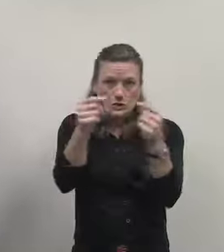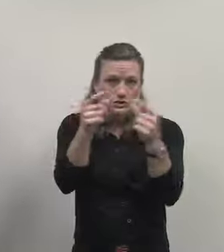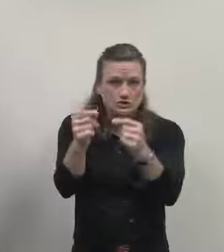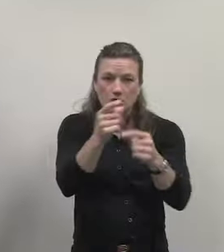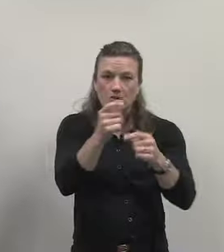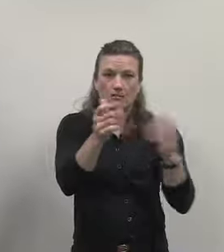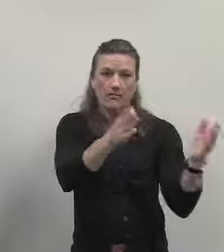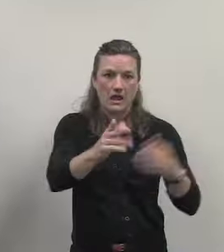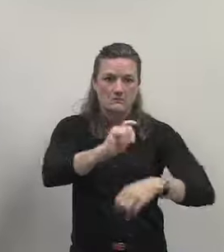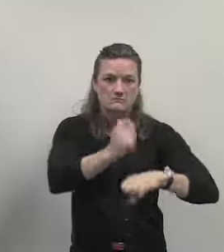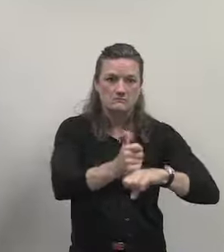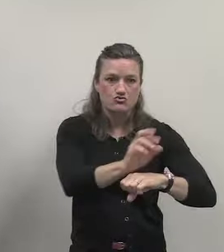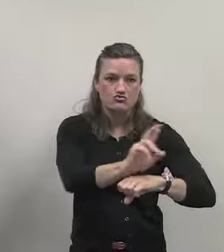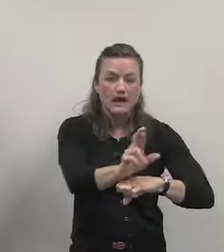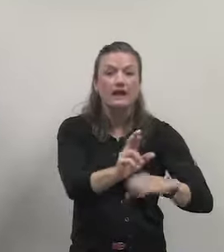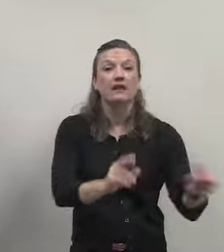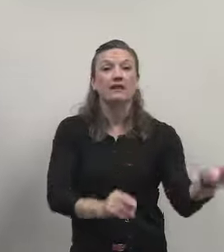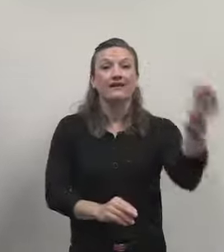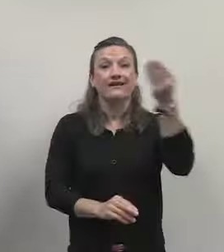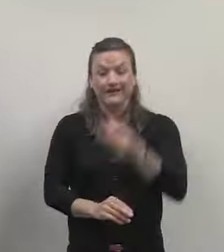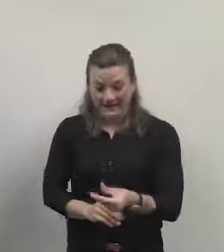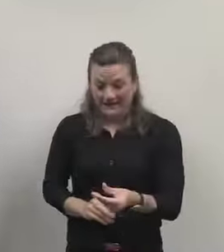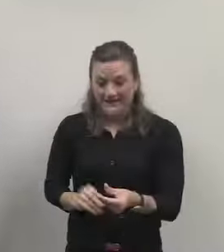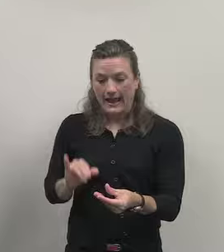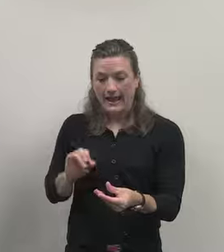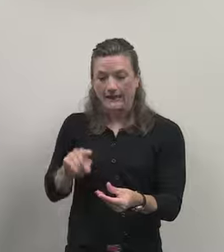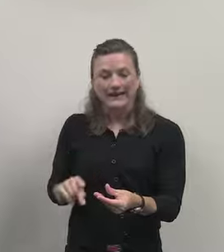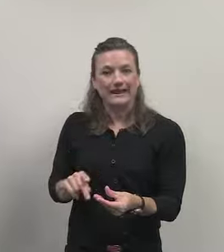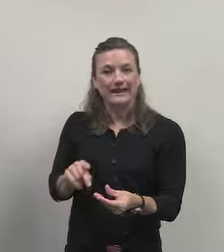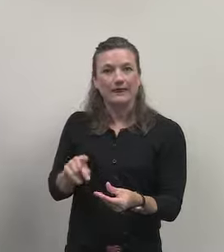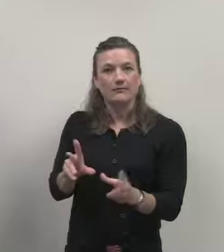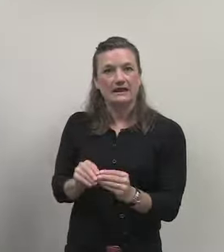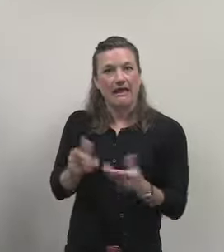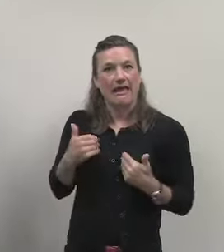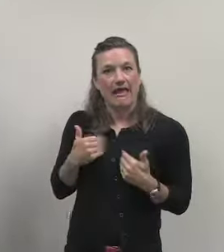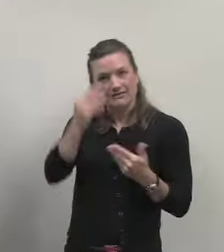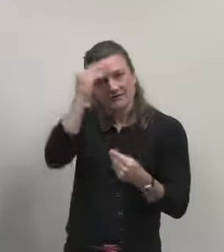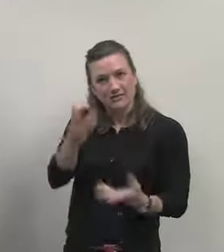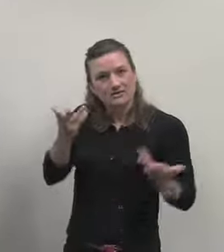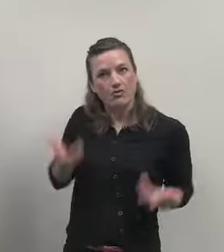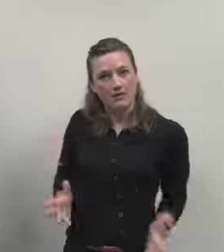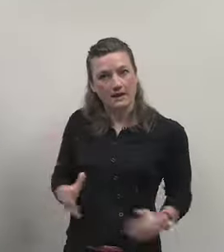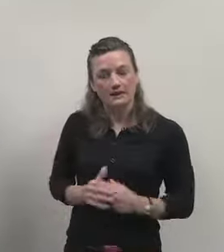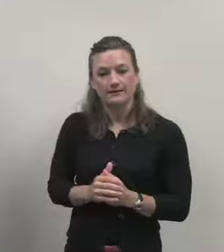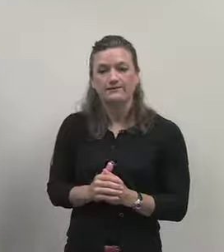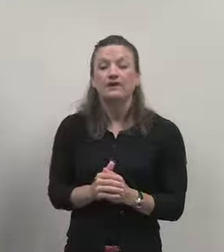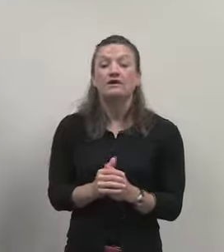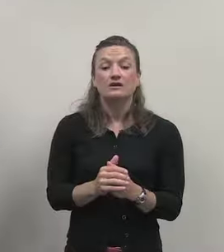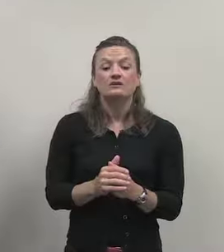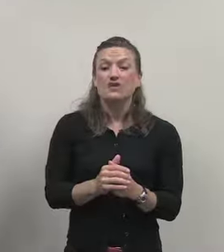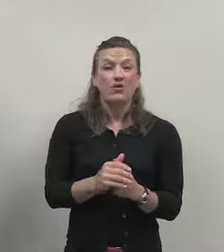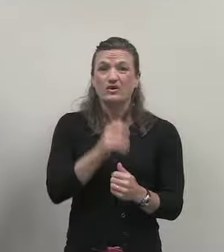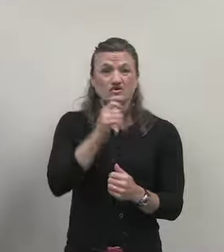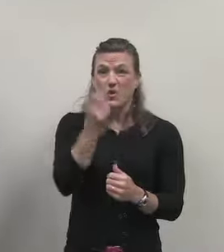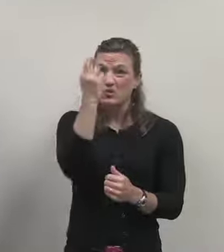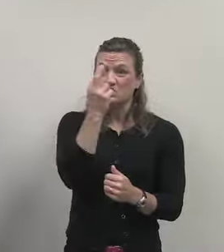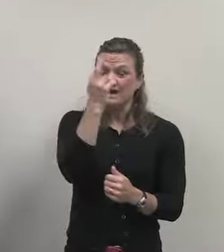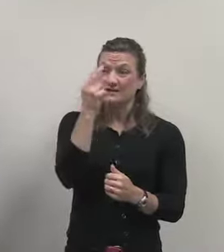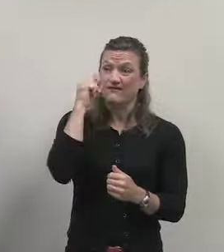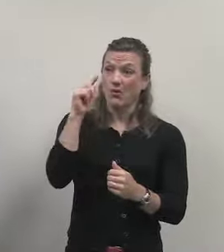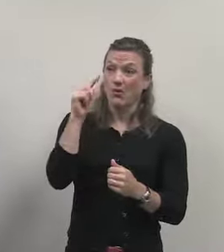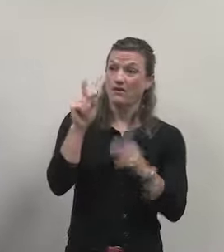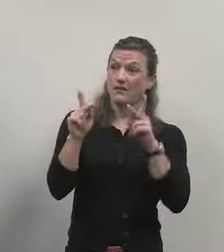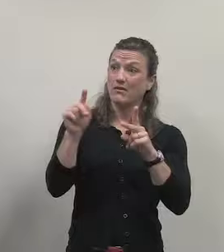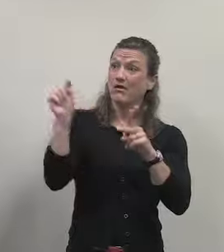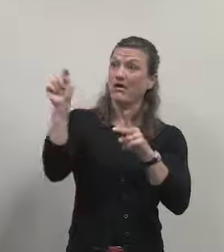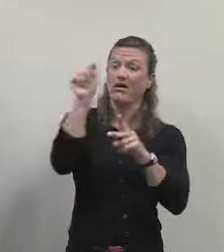meeting and put in there. So if nothing changes between the school level and the IEP team meeting, there's really no reason